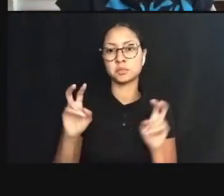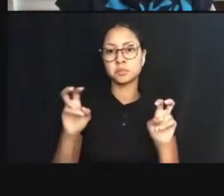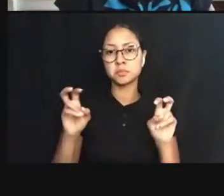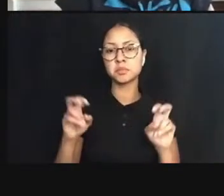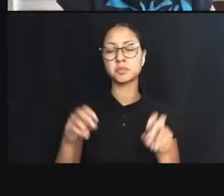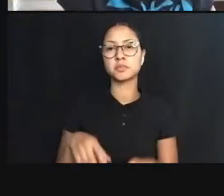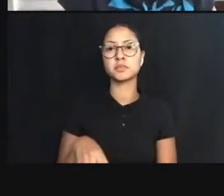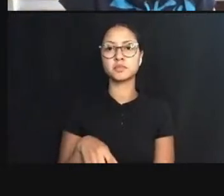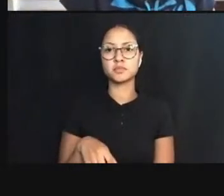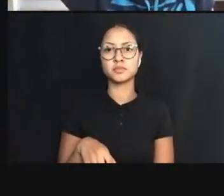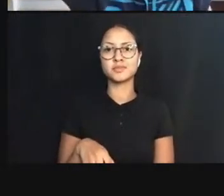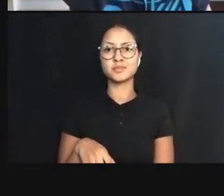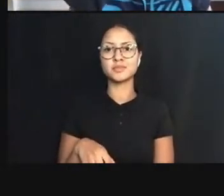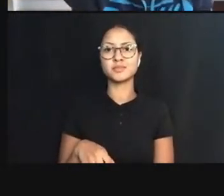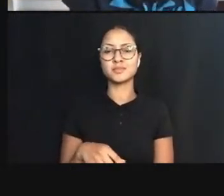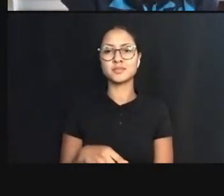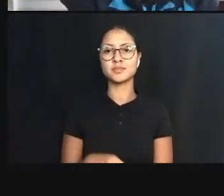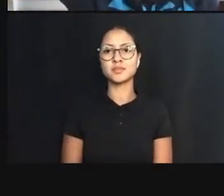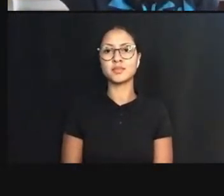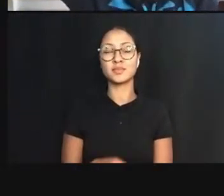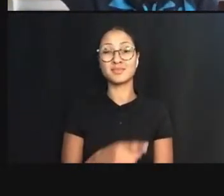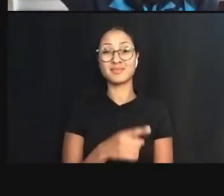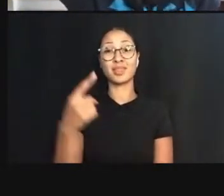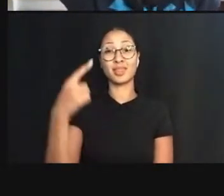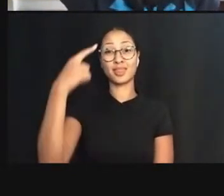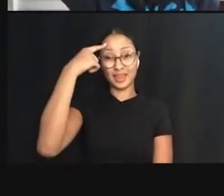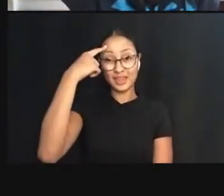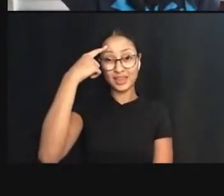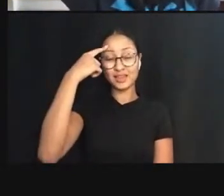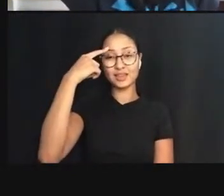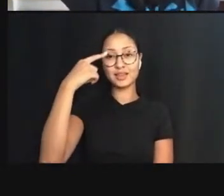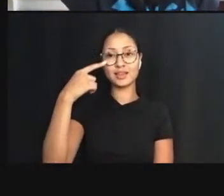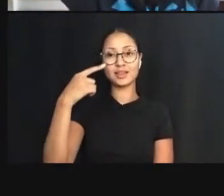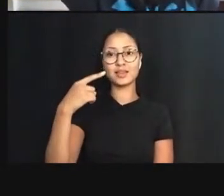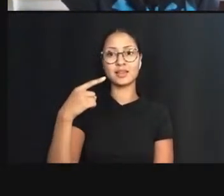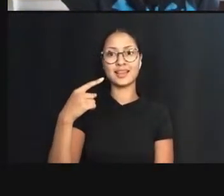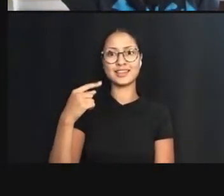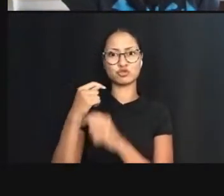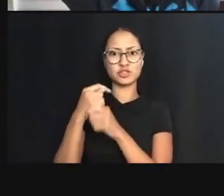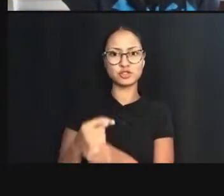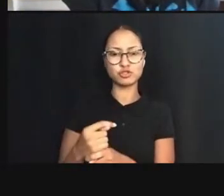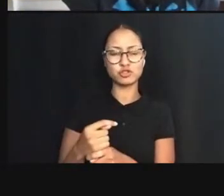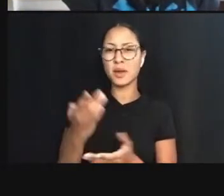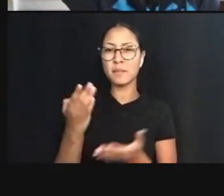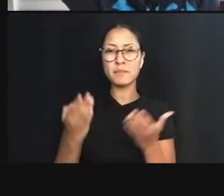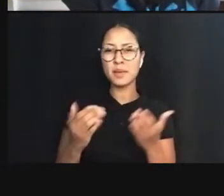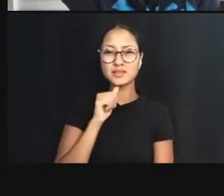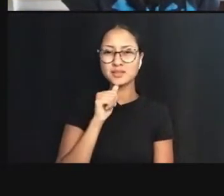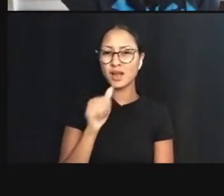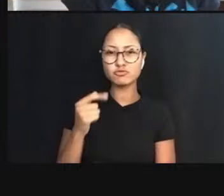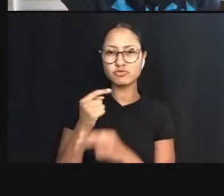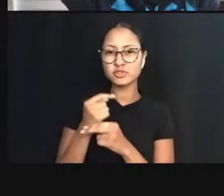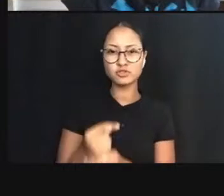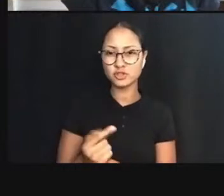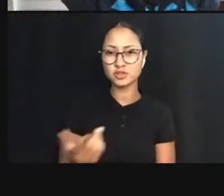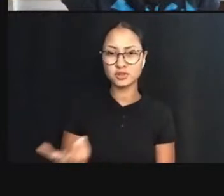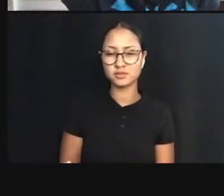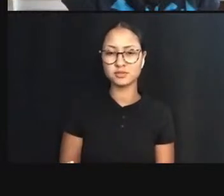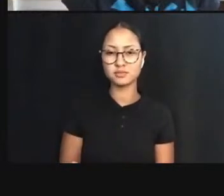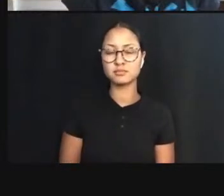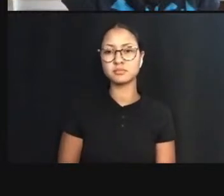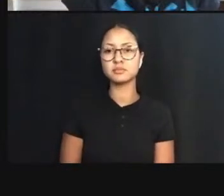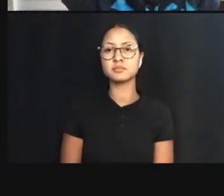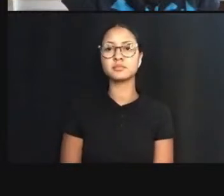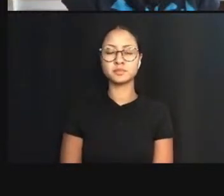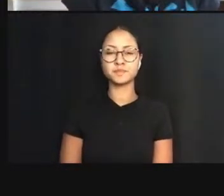are conceiving, right? Like, so it actually isn't that. It is and it isn't, right? So it is just as much